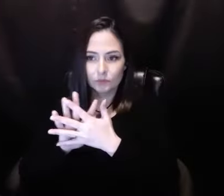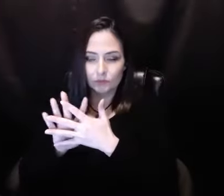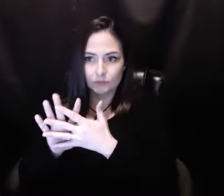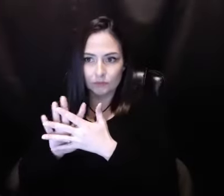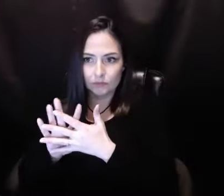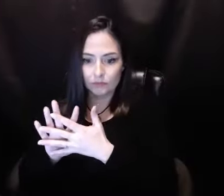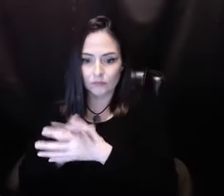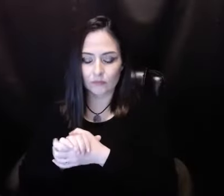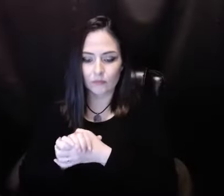Why would I